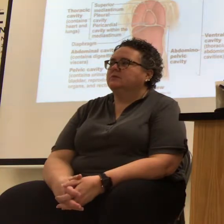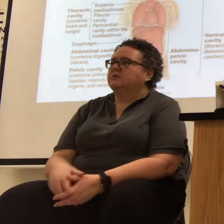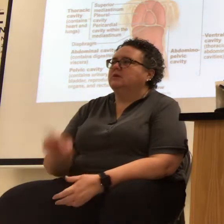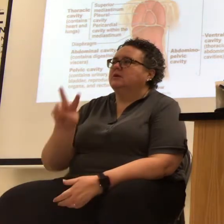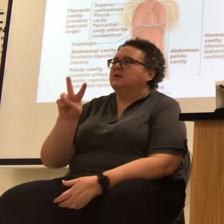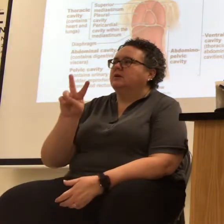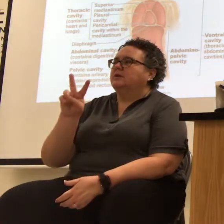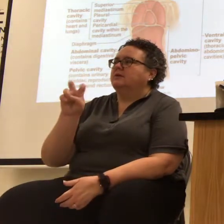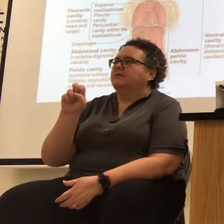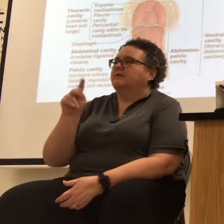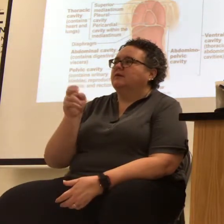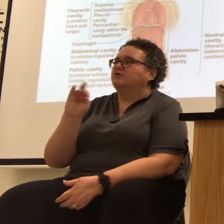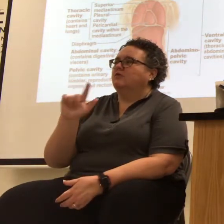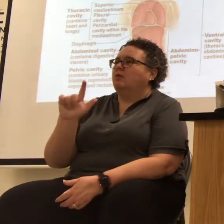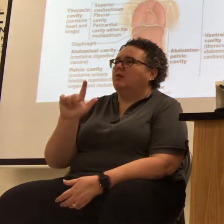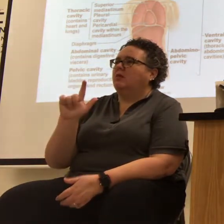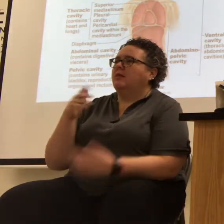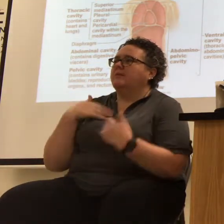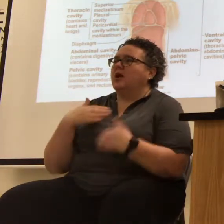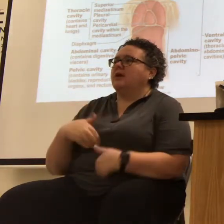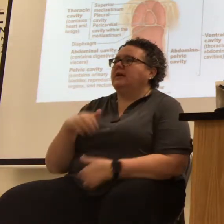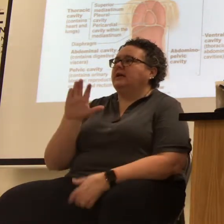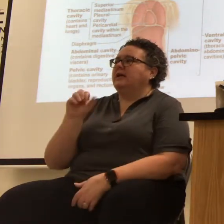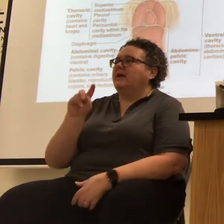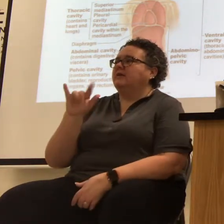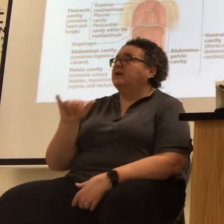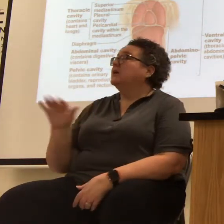Ventral body